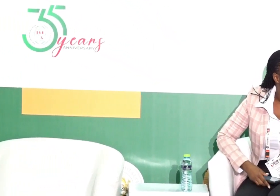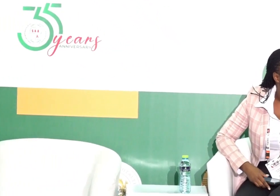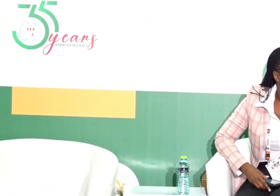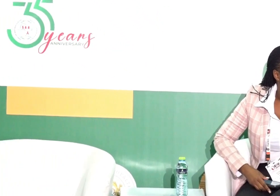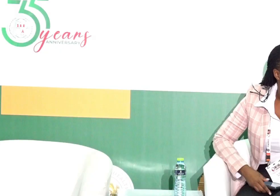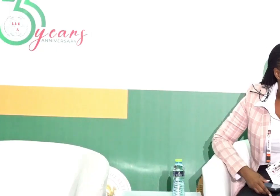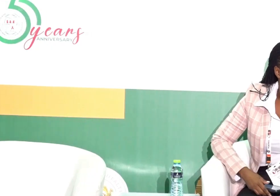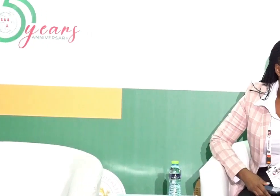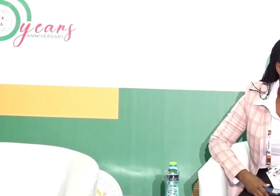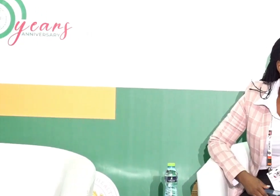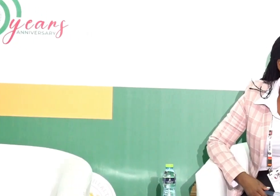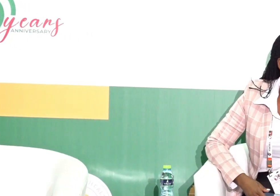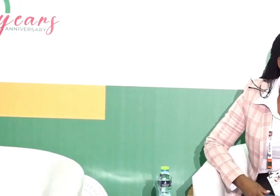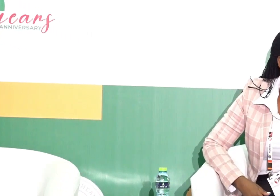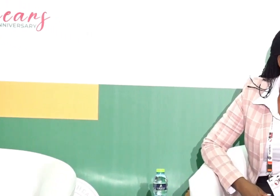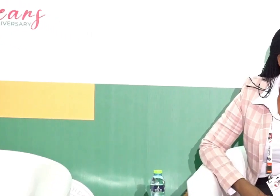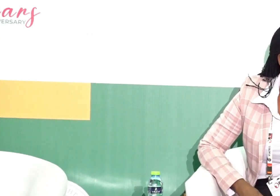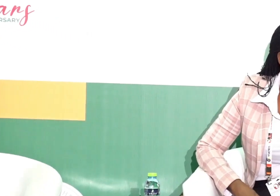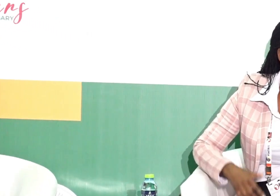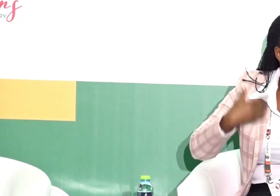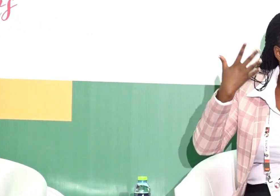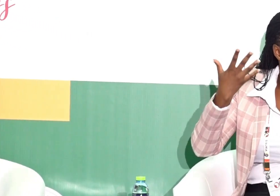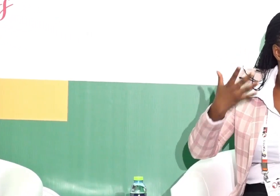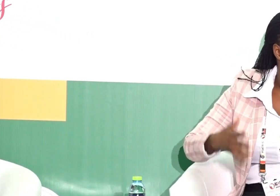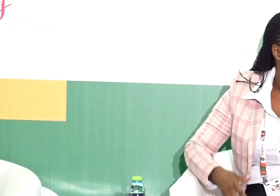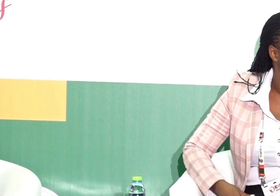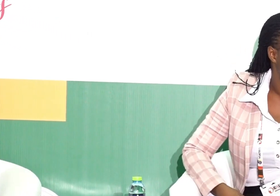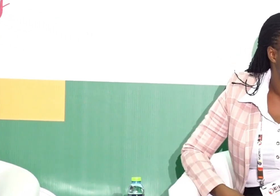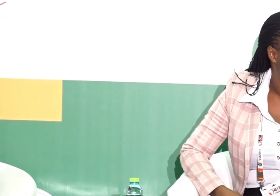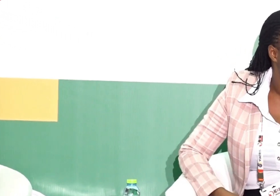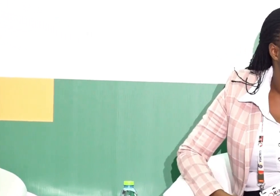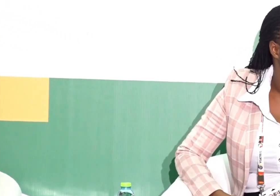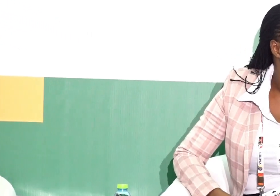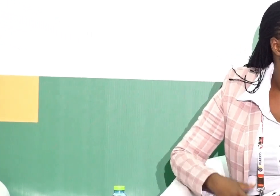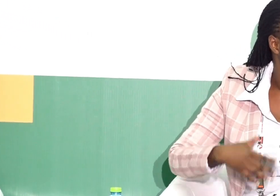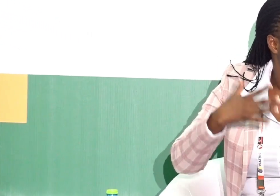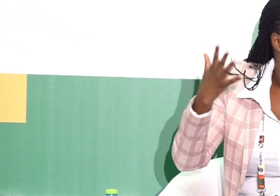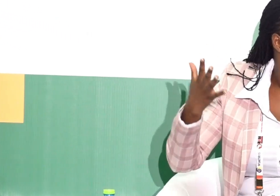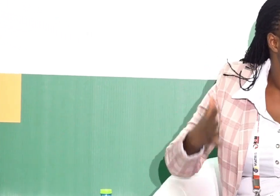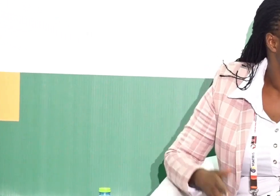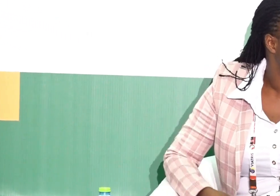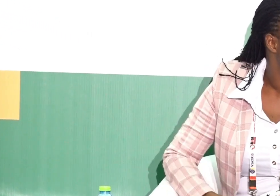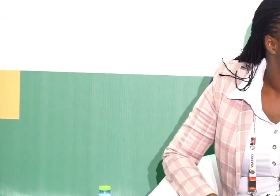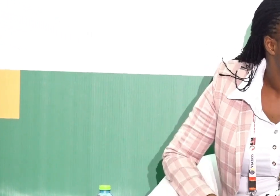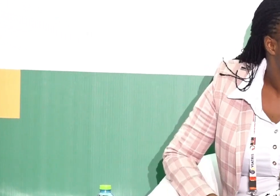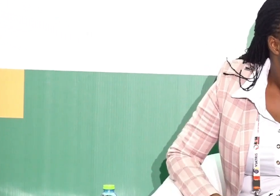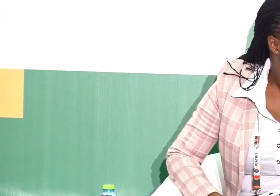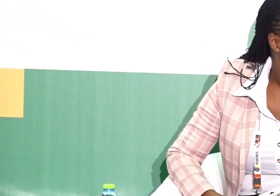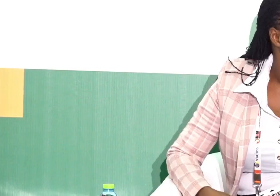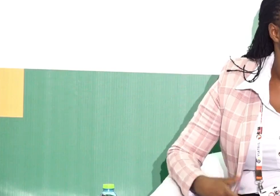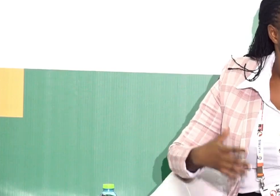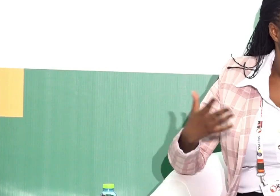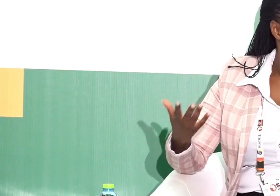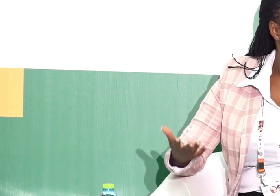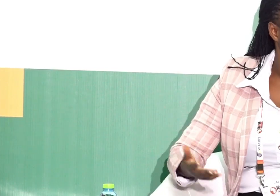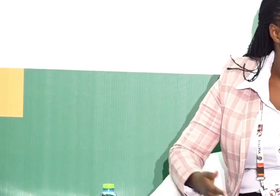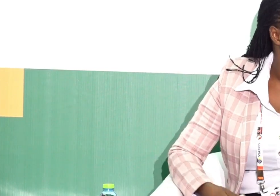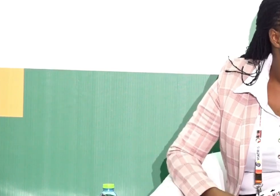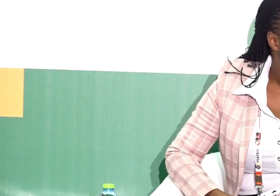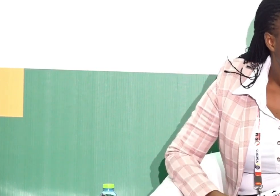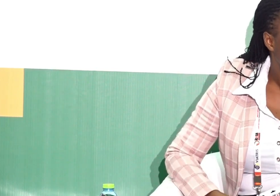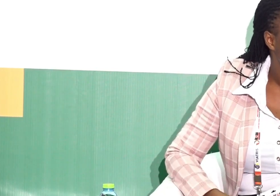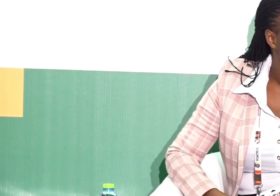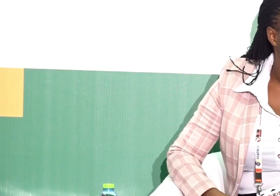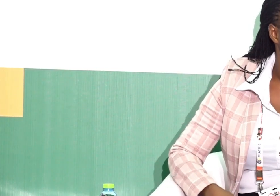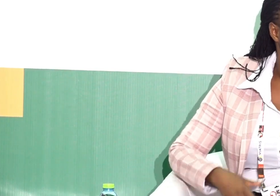for post-treatment follow-up adherence. Because out of our minds, we can just think of other things. Maybe they had